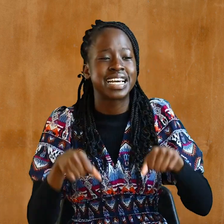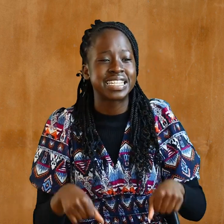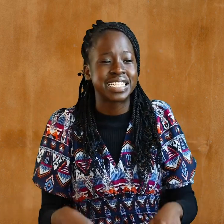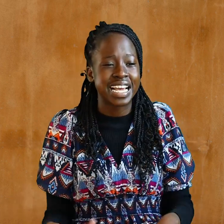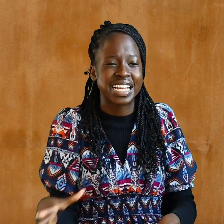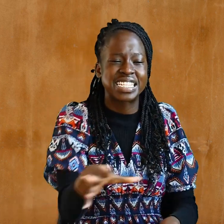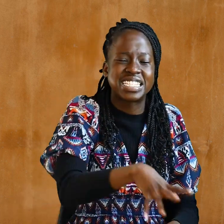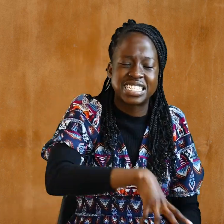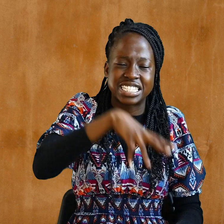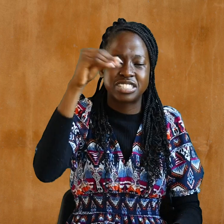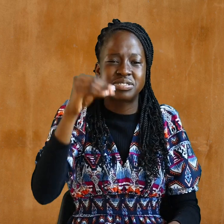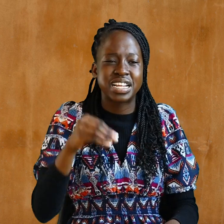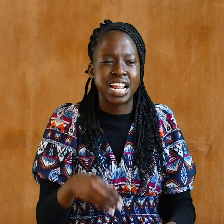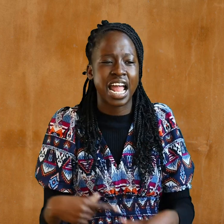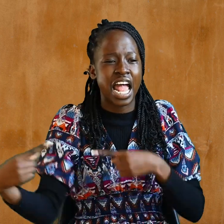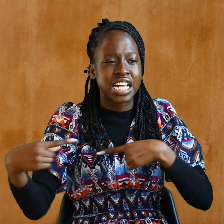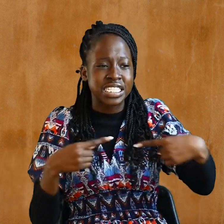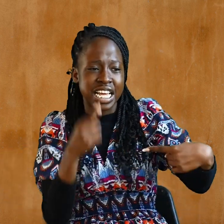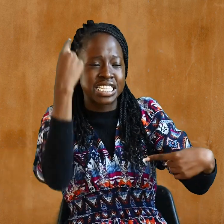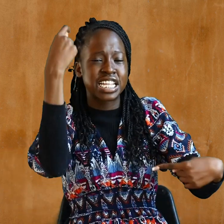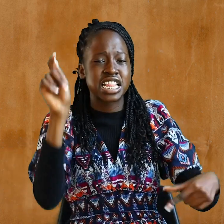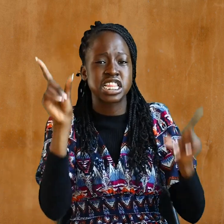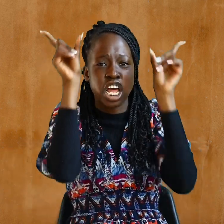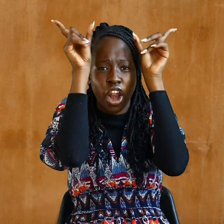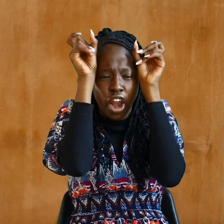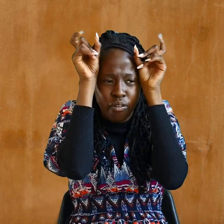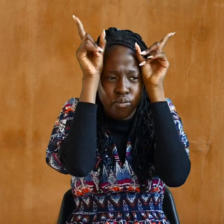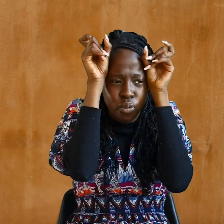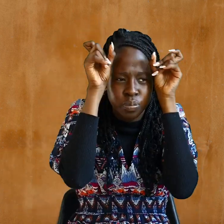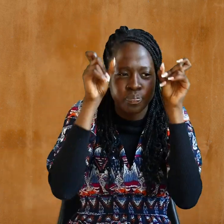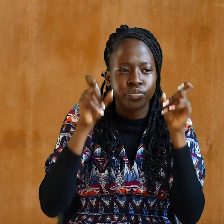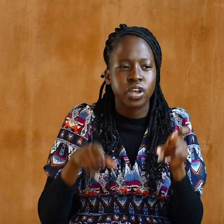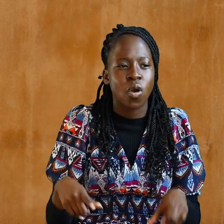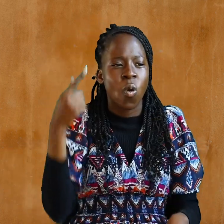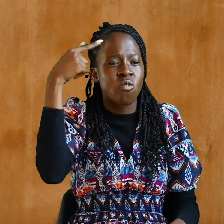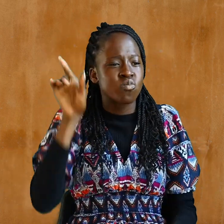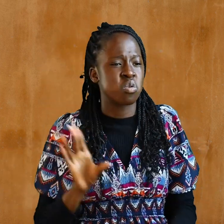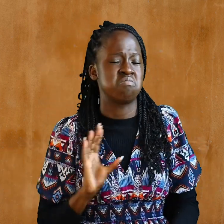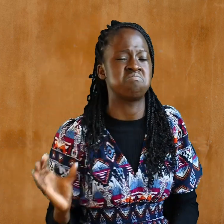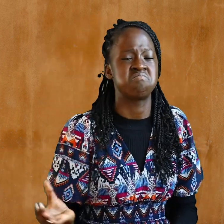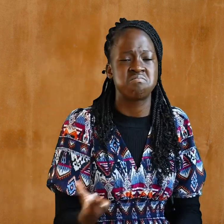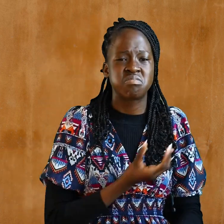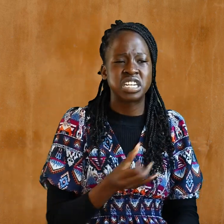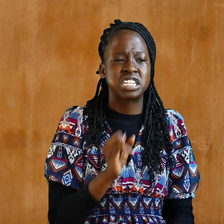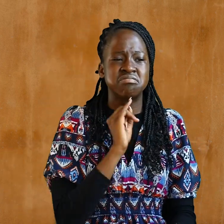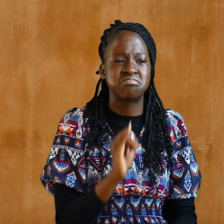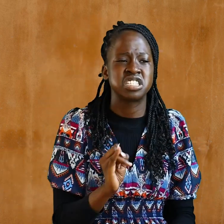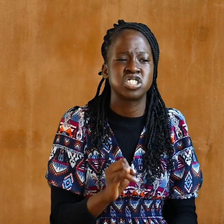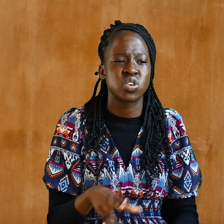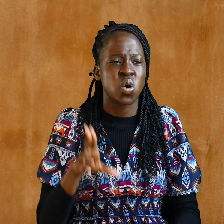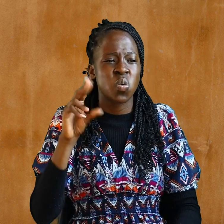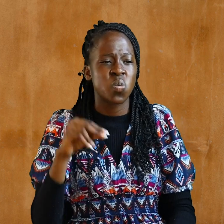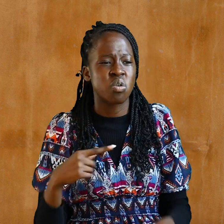stand against the devil's schemes. For our struggle is not against flesh and